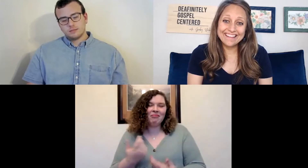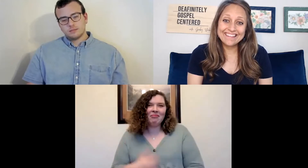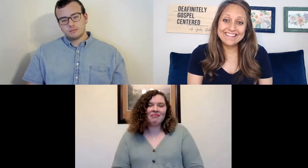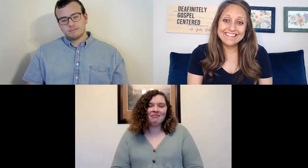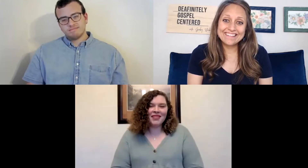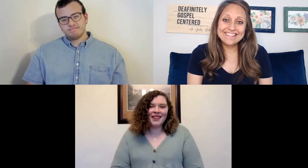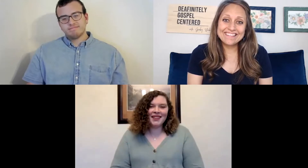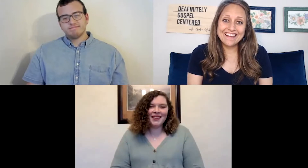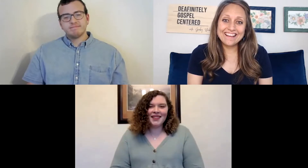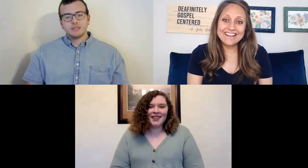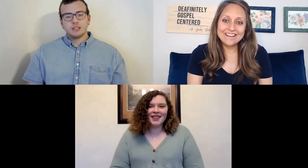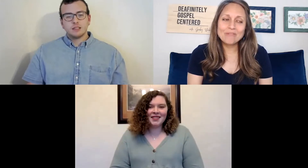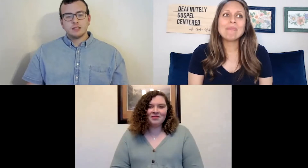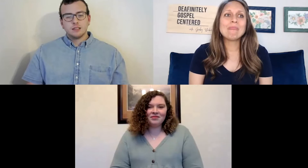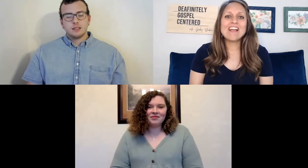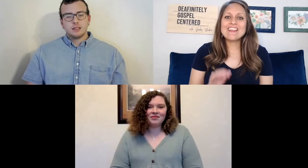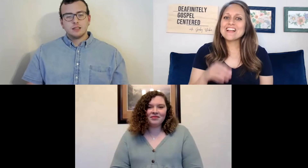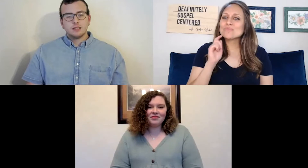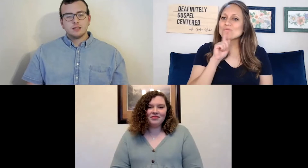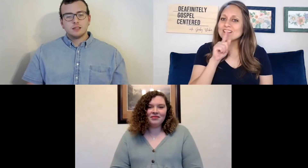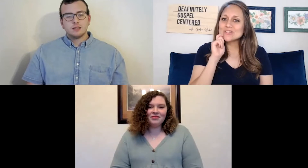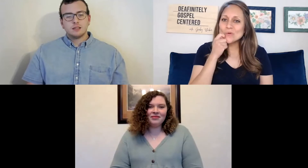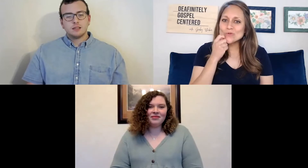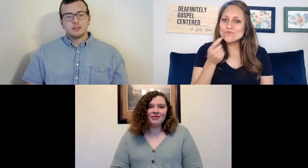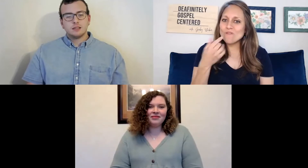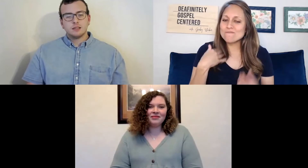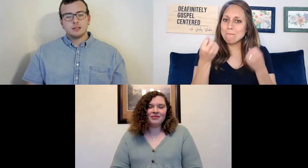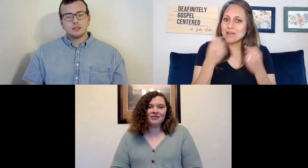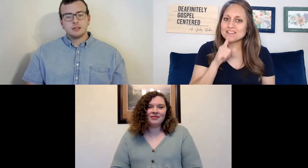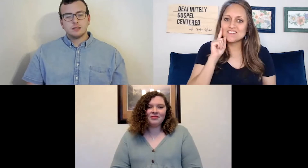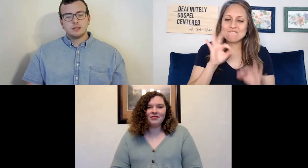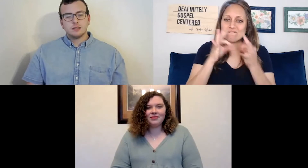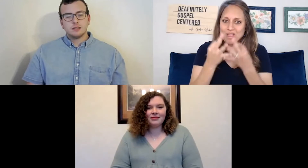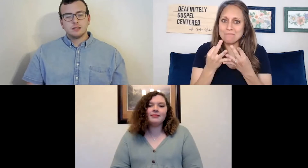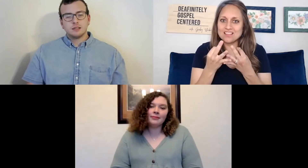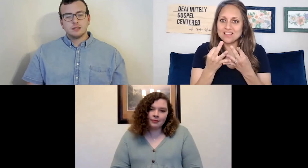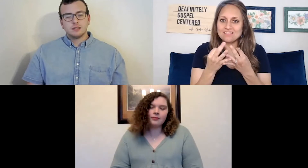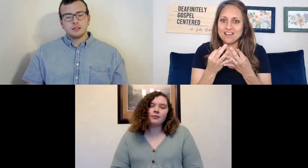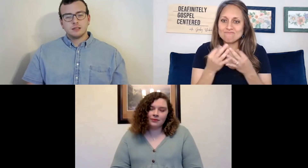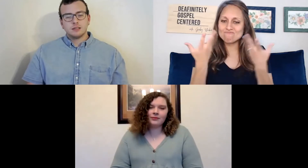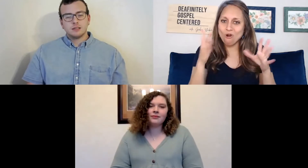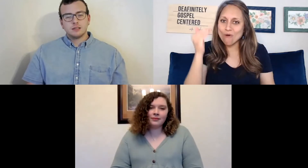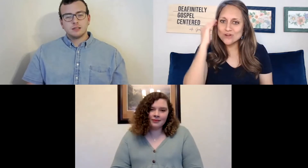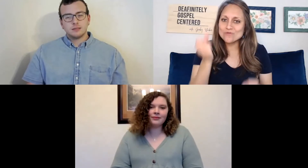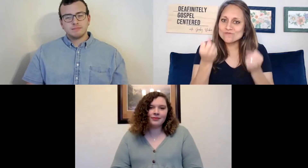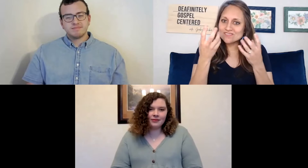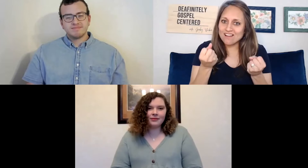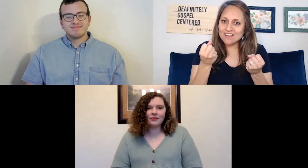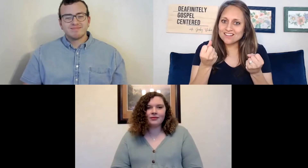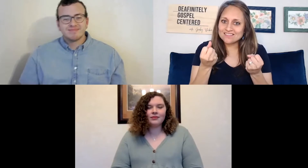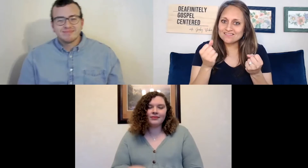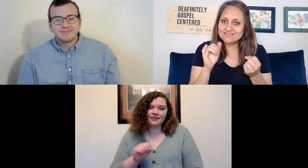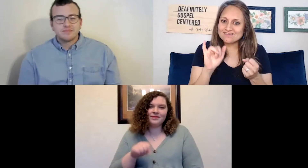because we were in a signing environment, so. That's just so amazing that you have so many deaf